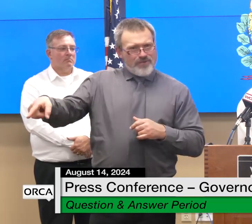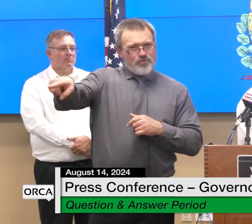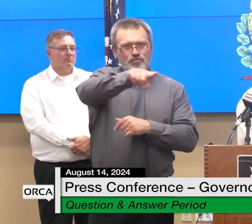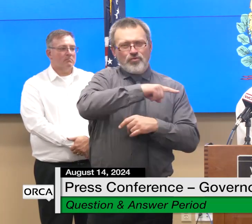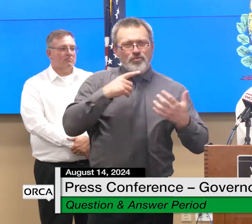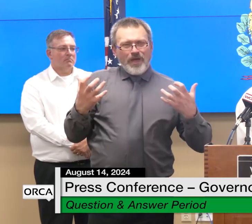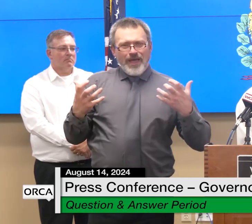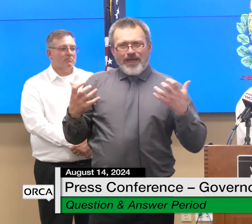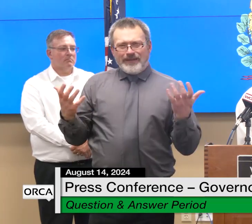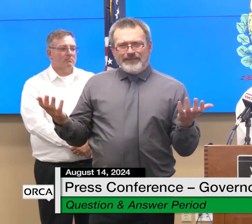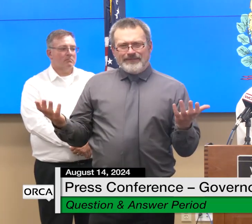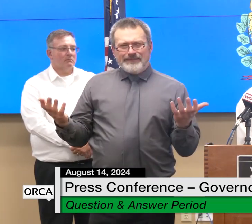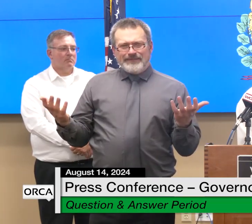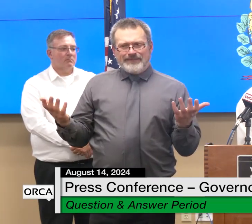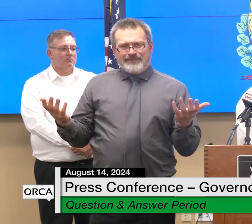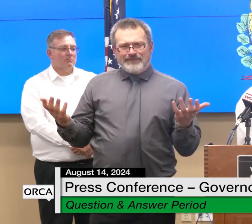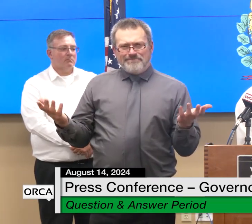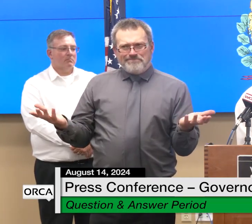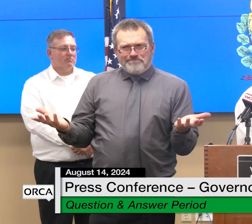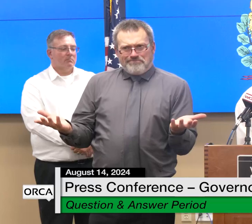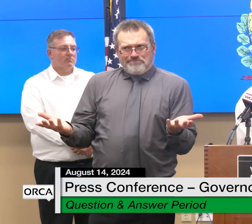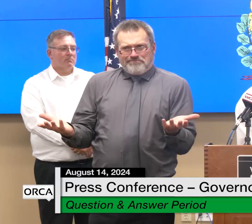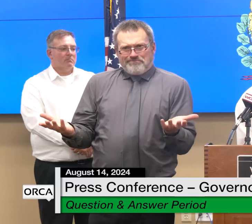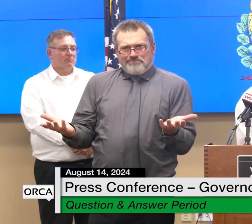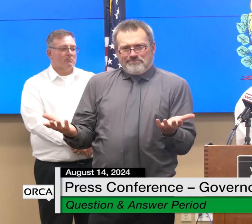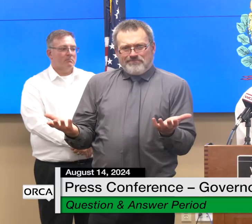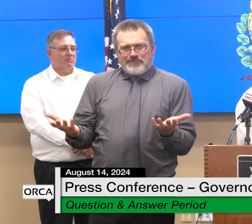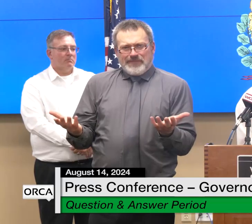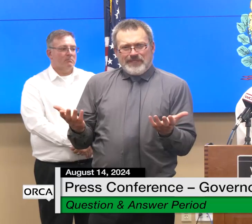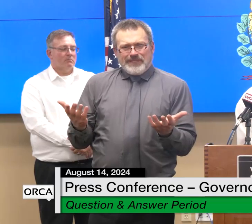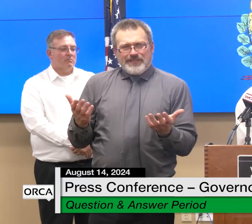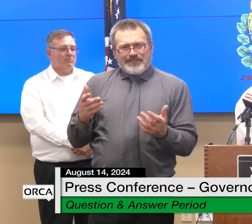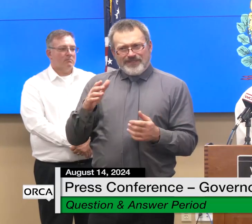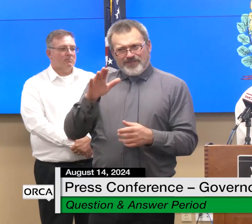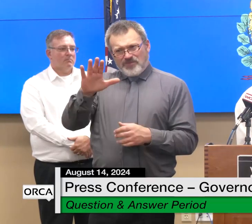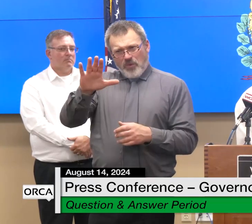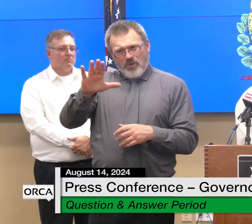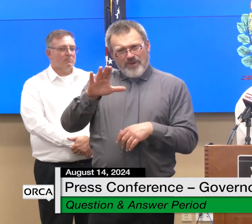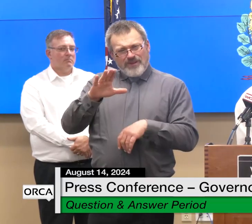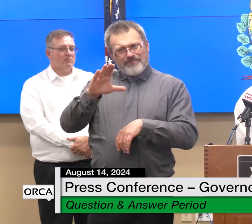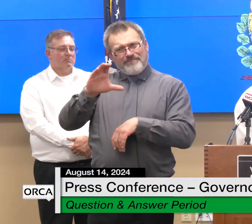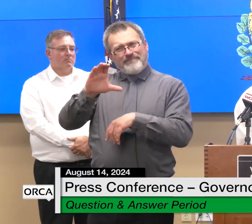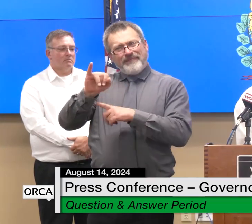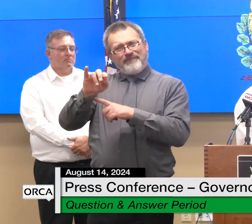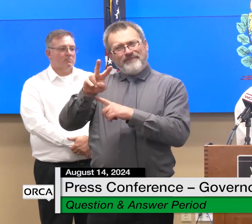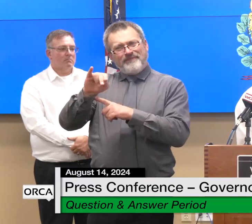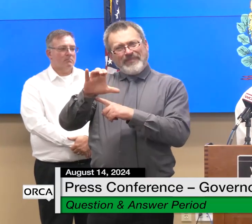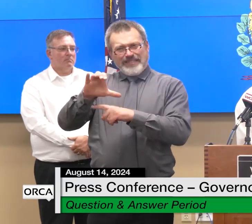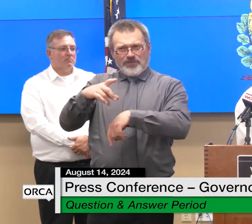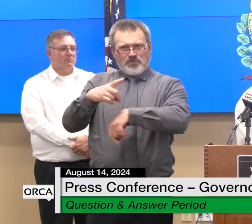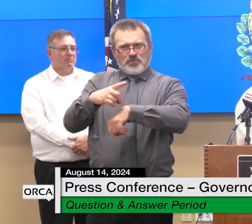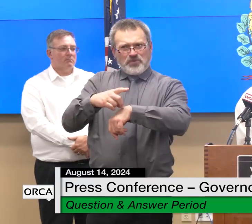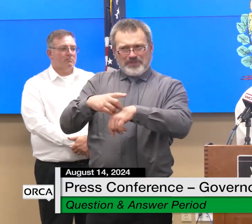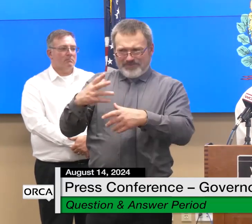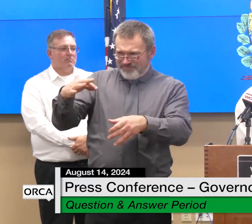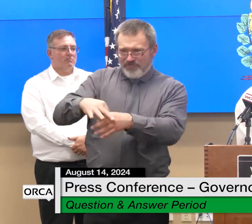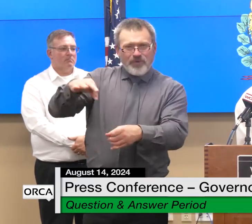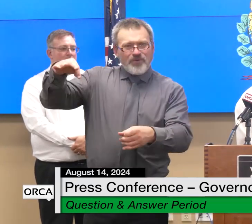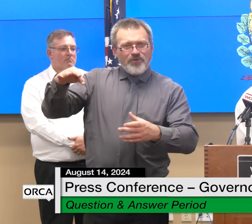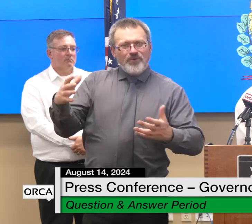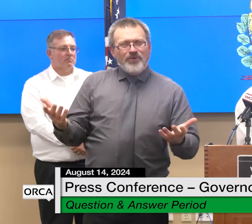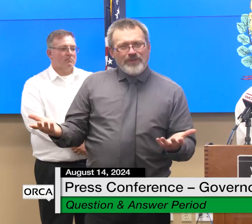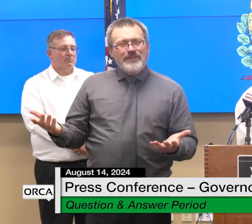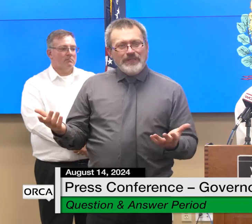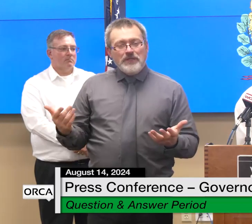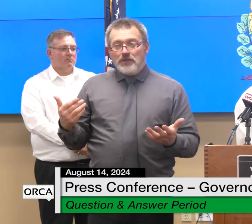step up and do their civic duty and vote. We hear a lot of complaints about what's happening